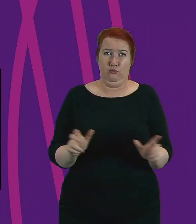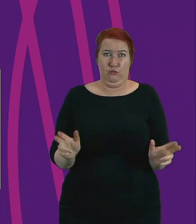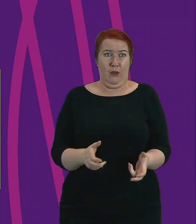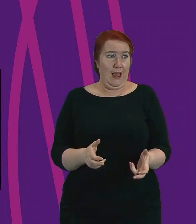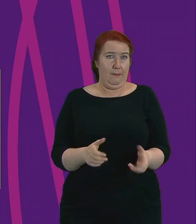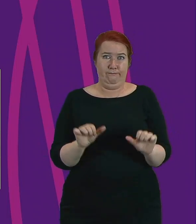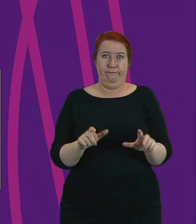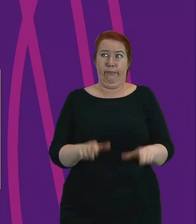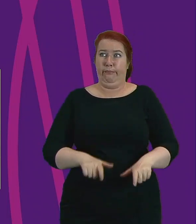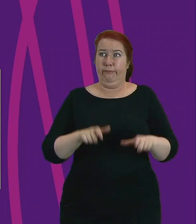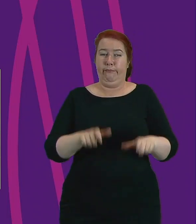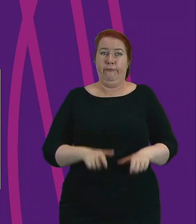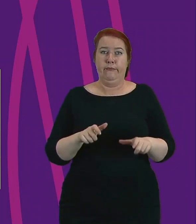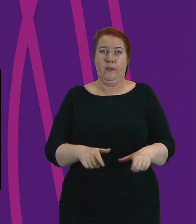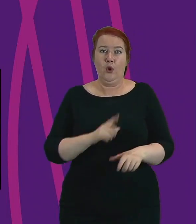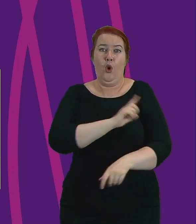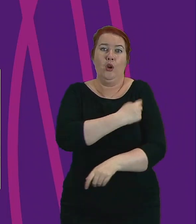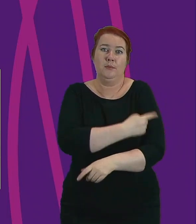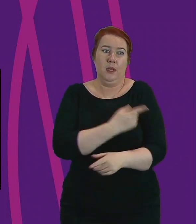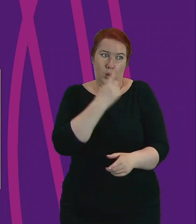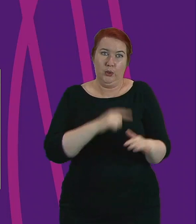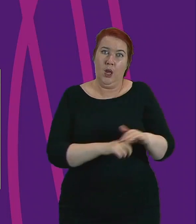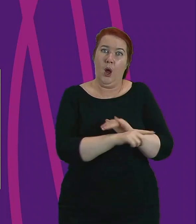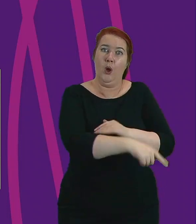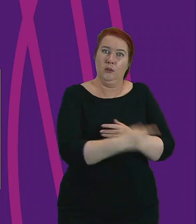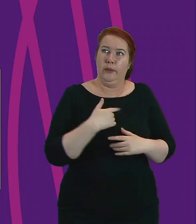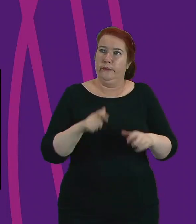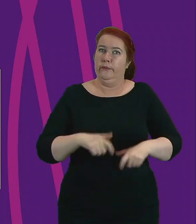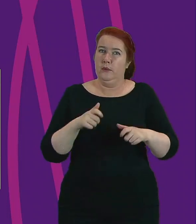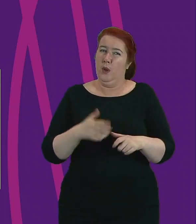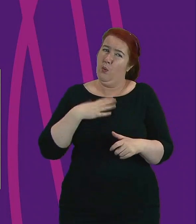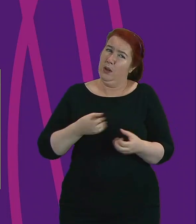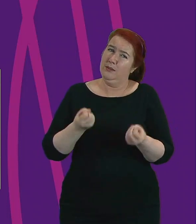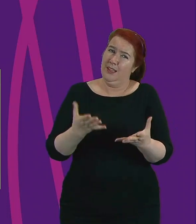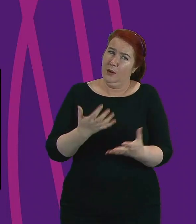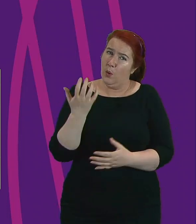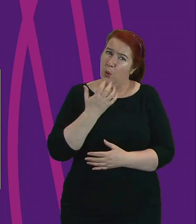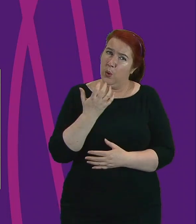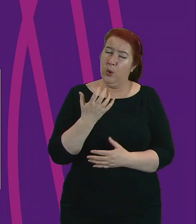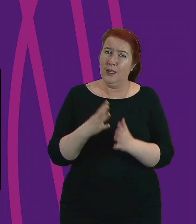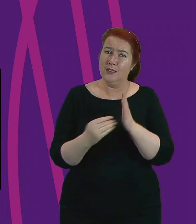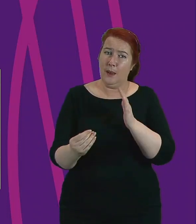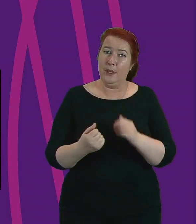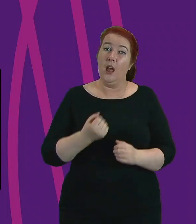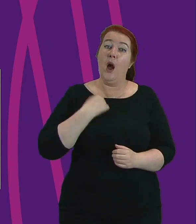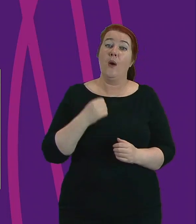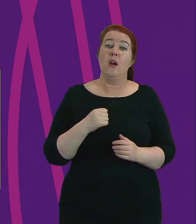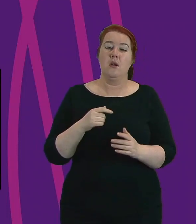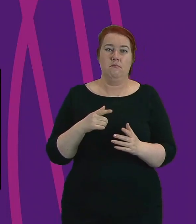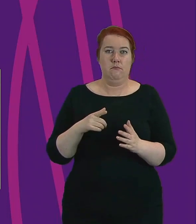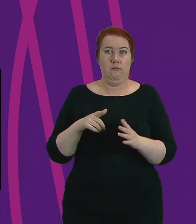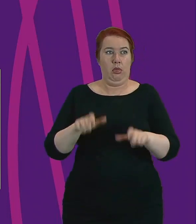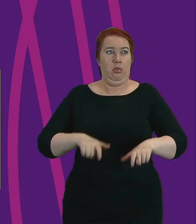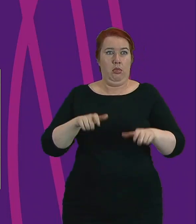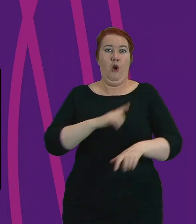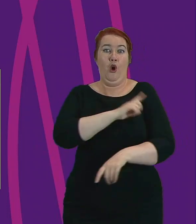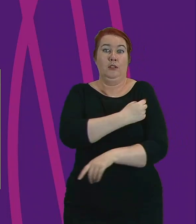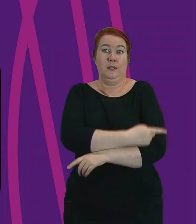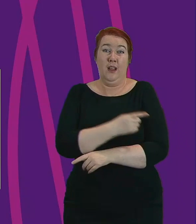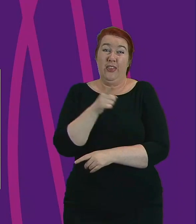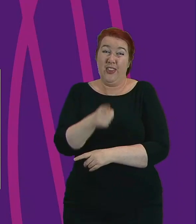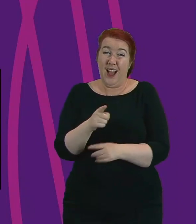delayed discharge. And to give one graphic example of that, our delayed discharge rate was the equivalent of every single